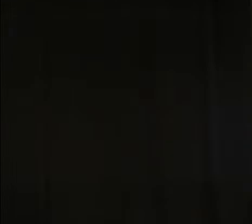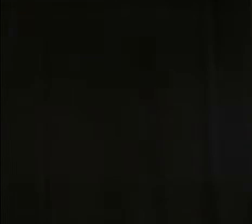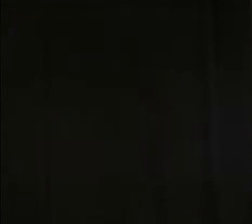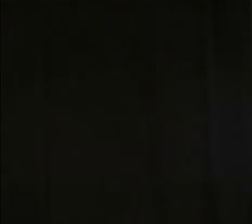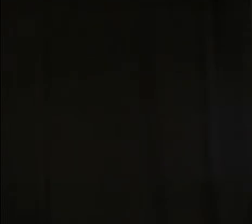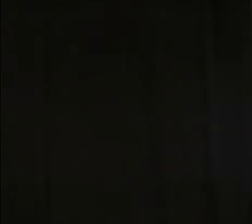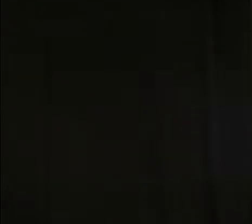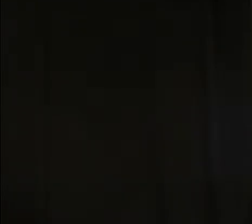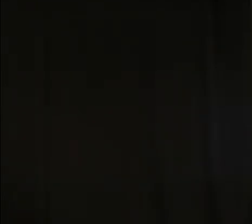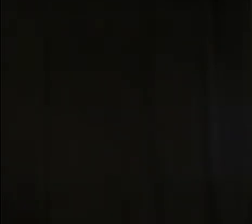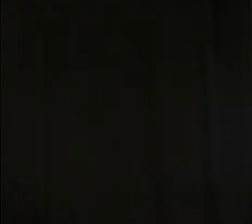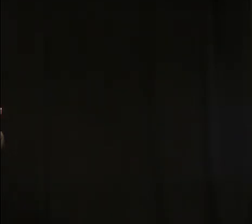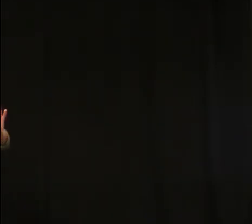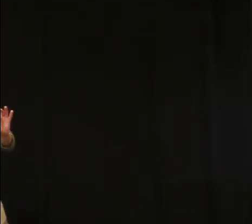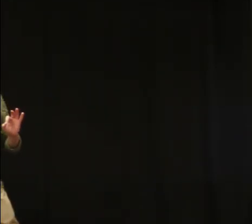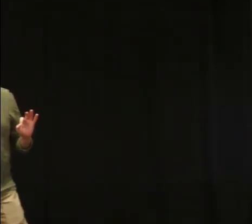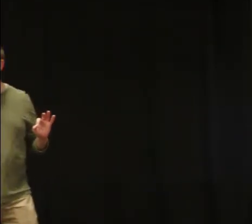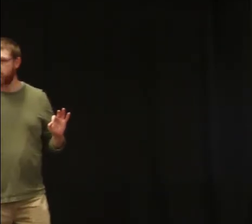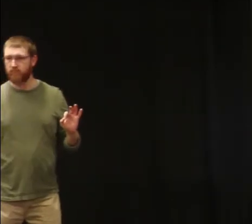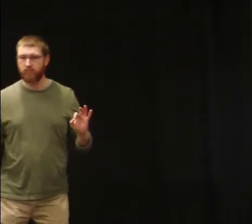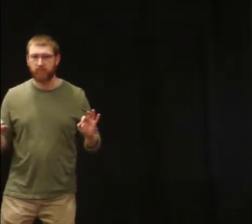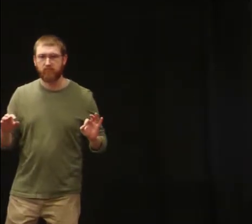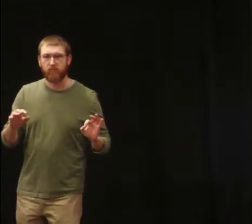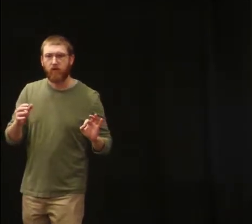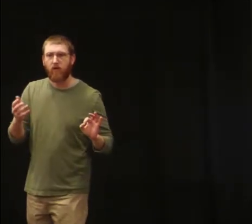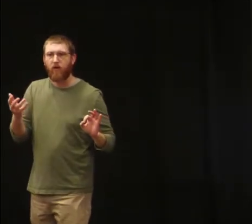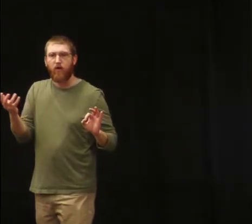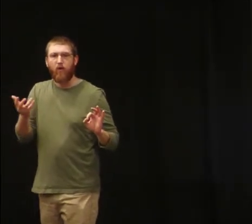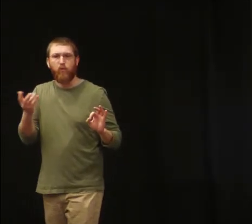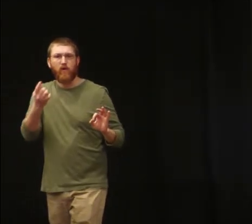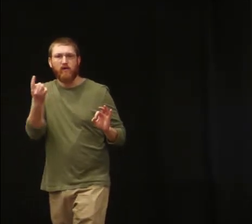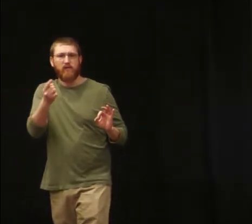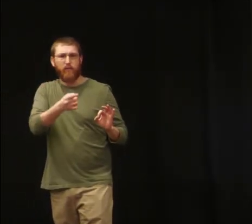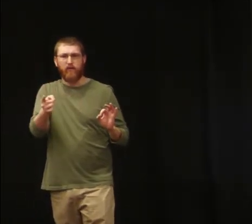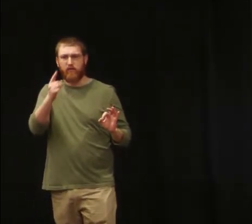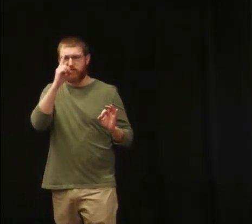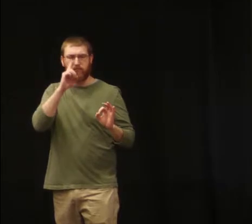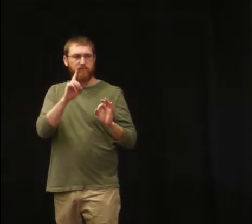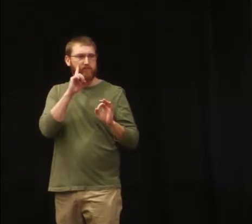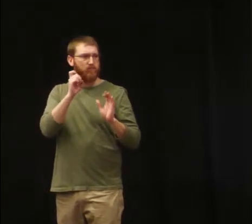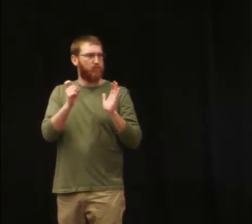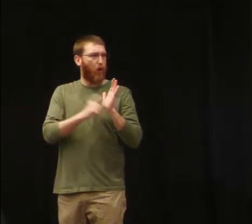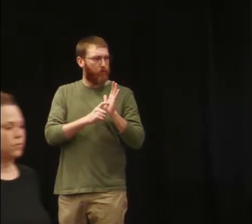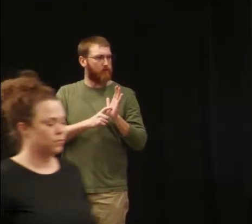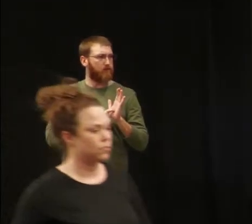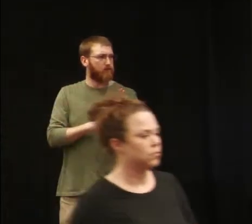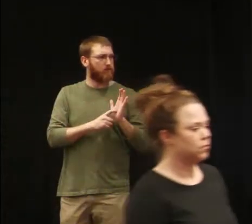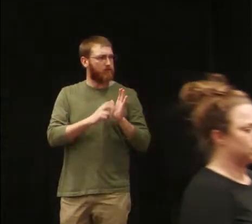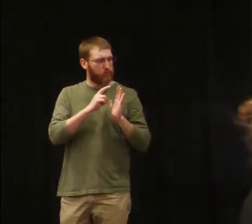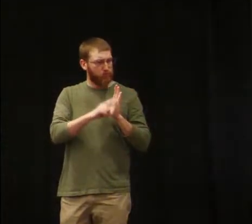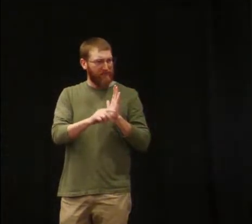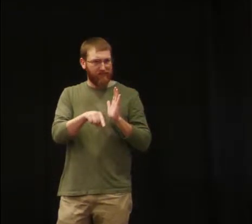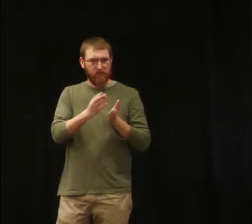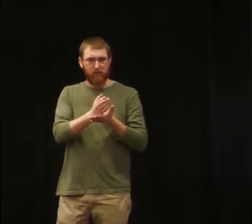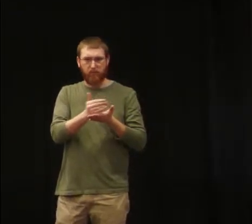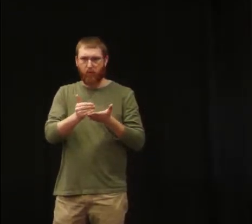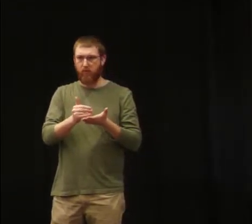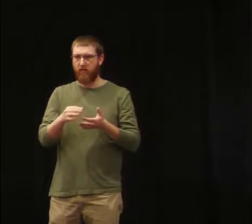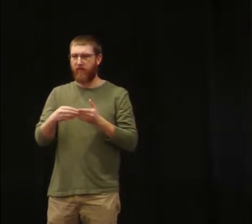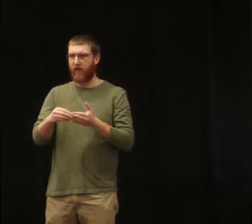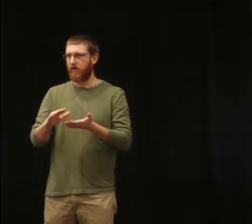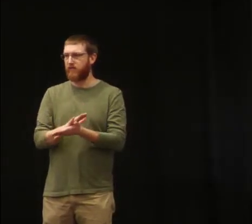as everybody's kind of wrapping up, what are some things that stood out when you read this section of the guidance document?